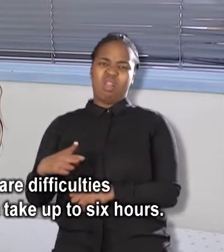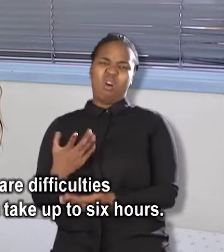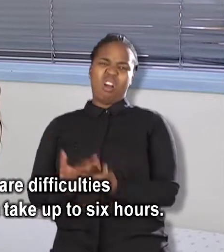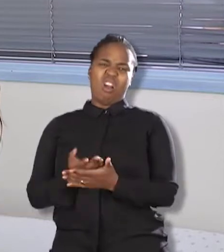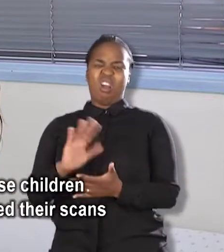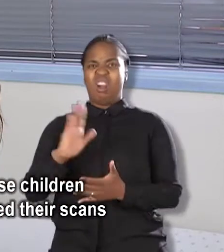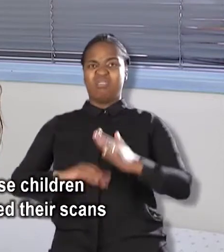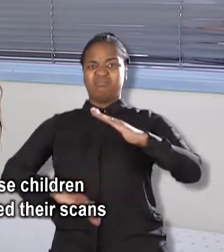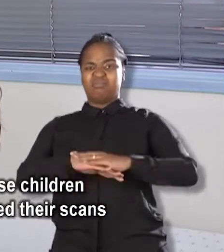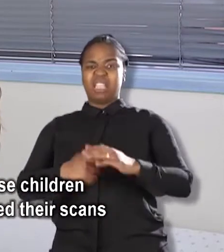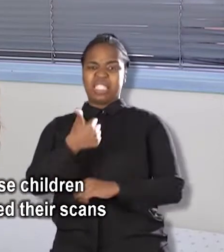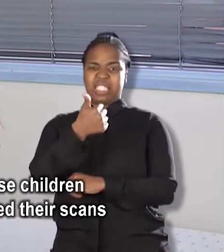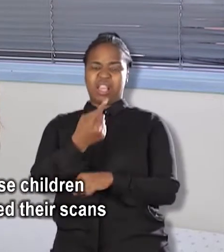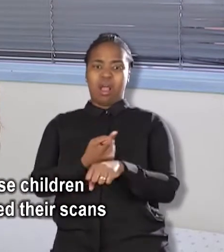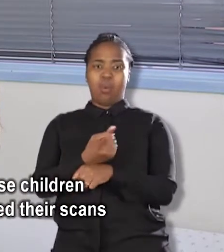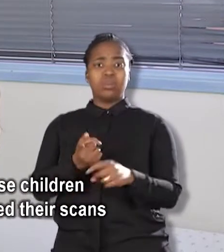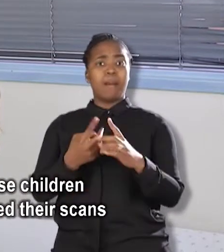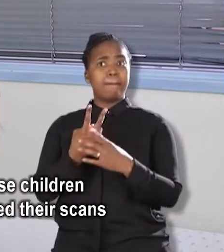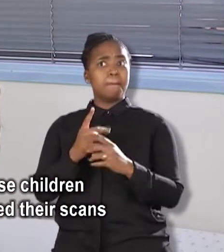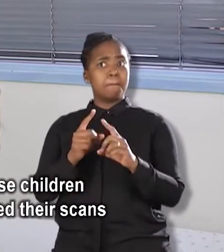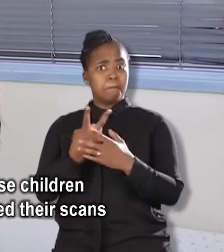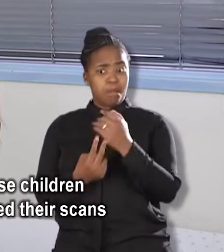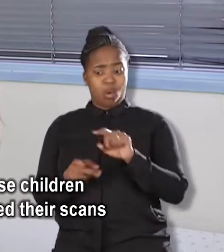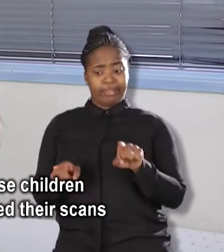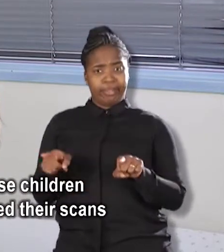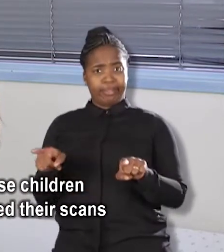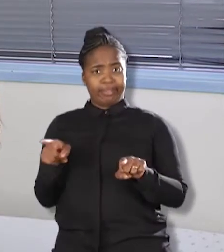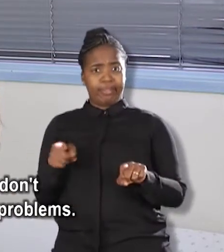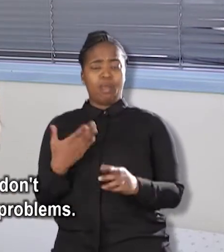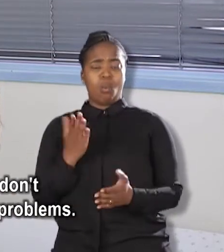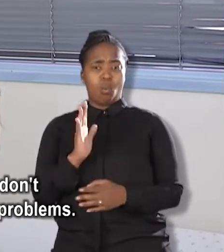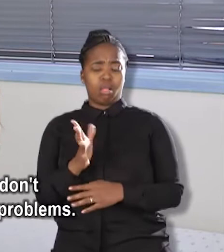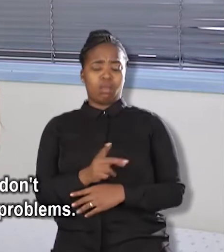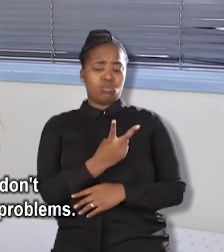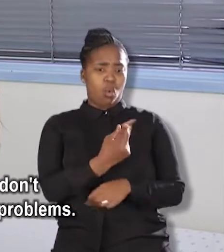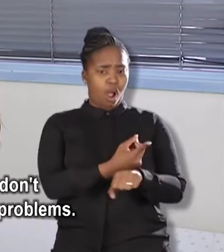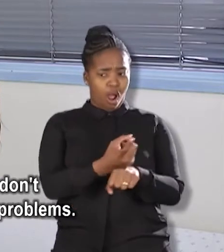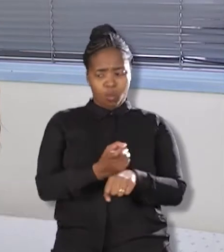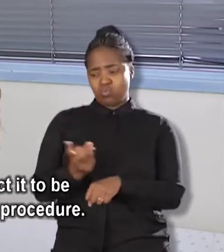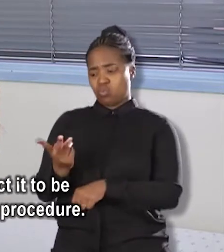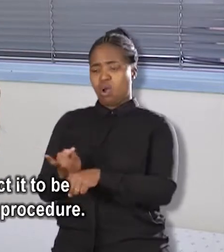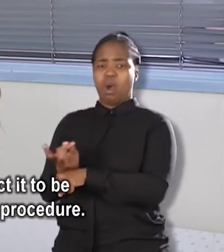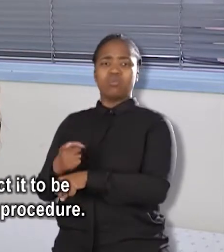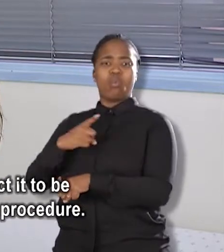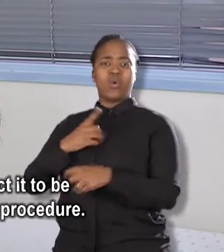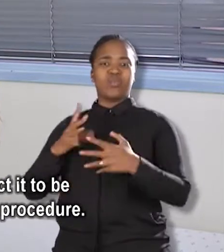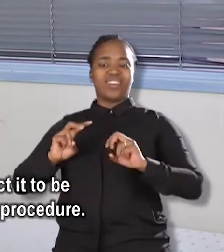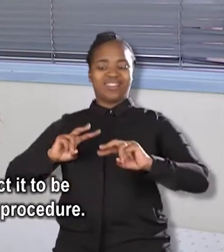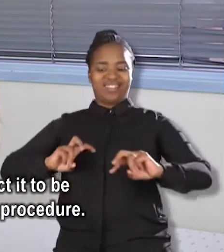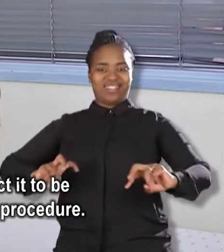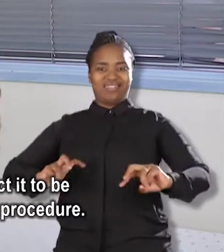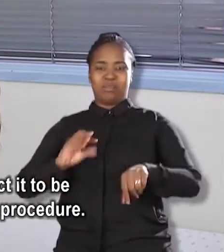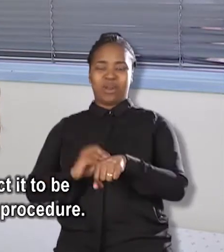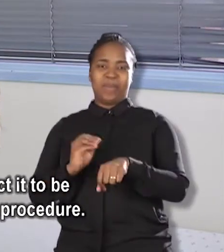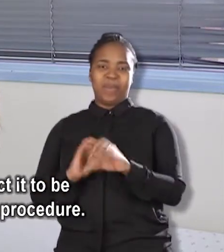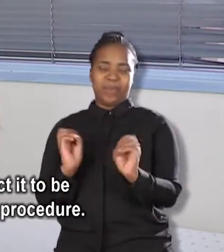up to 6 hours. But with both these children, we've examined their scans and we don't foresee any problems. So we expect to be